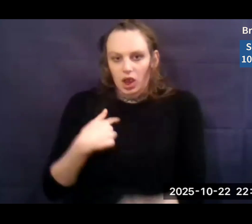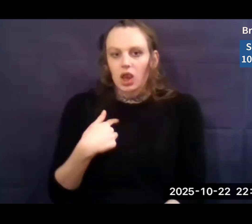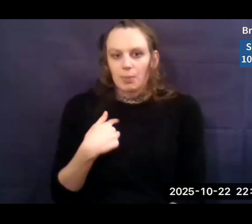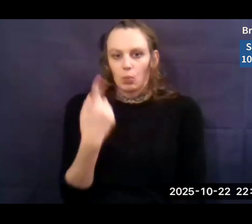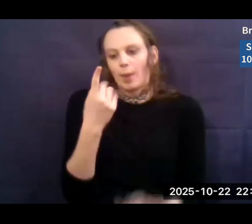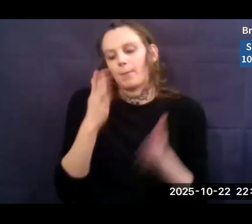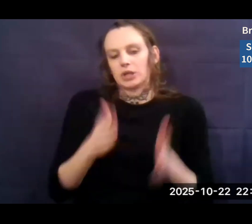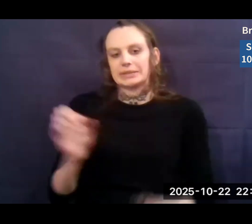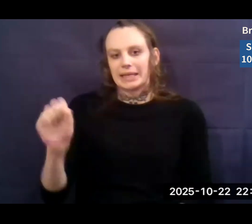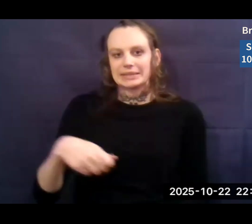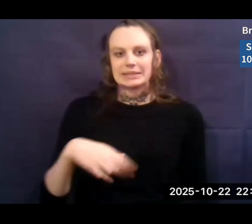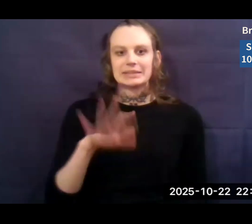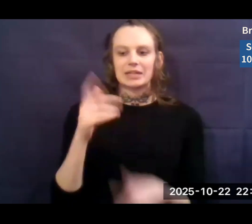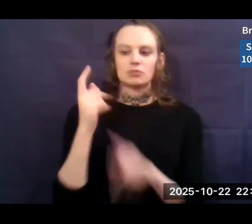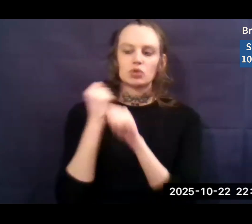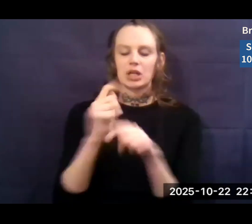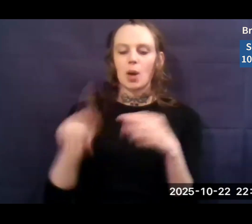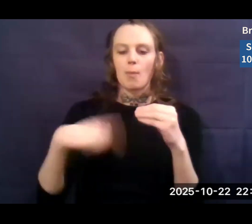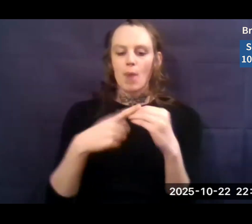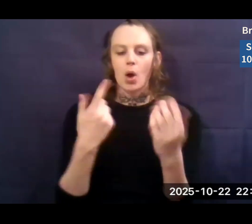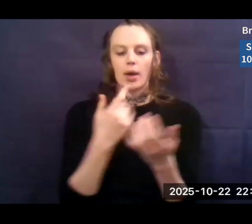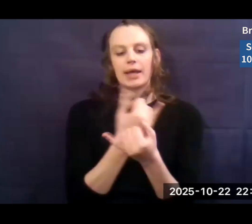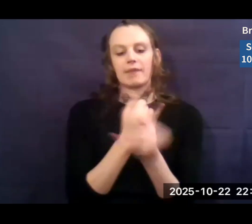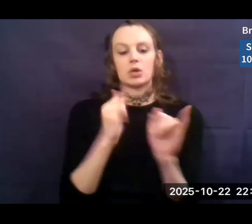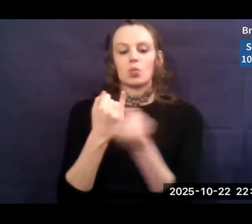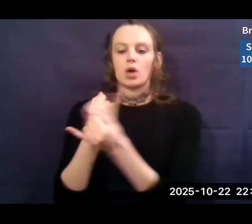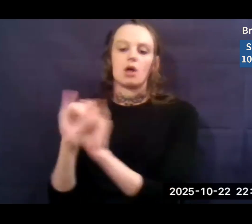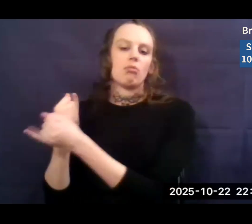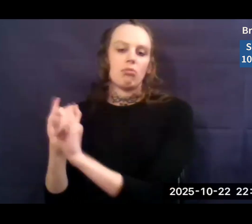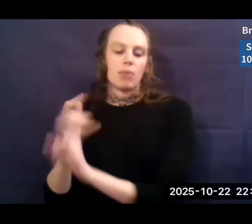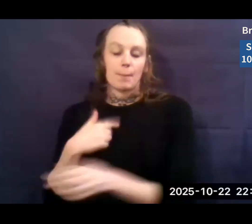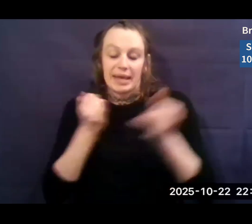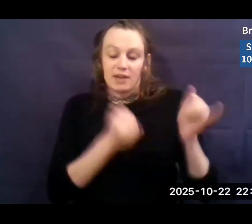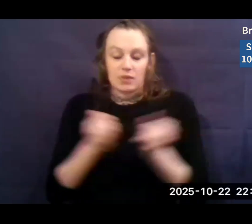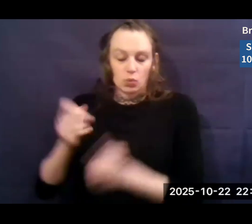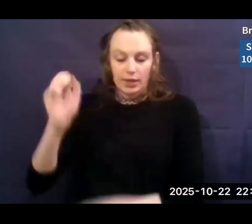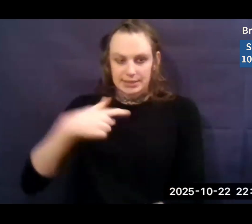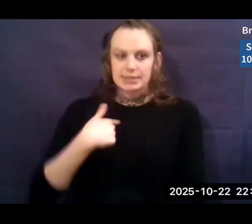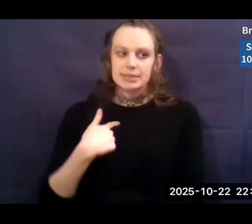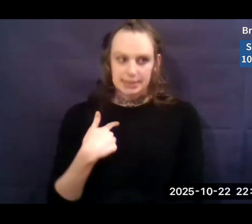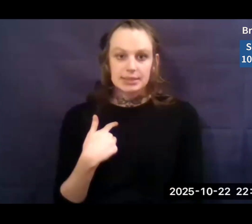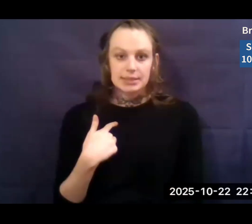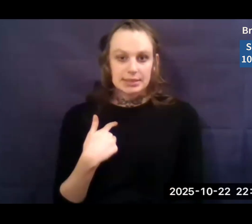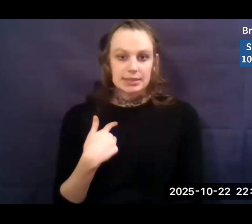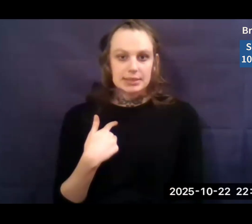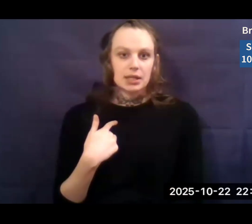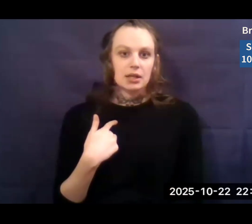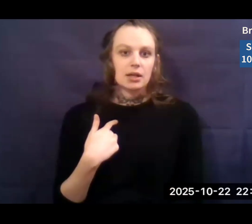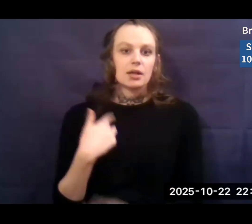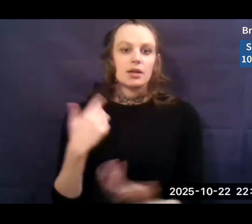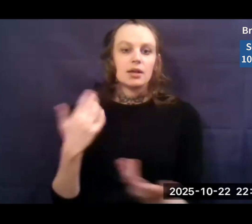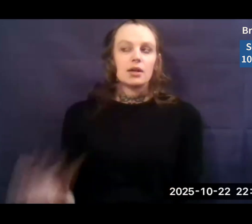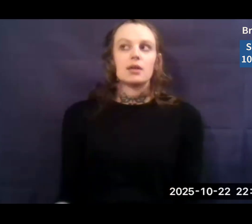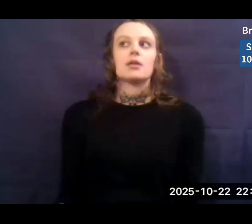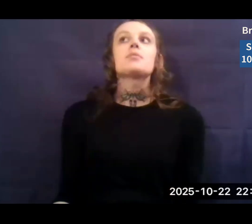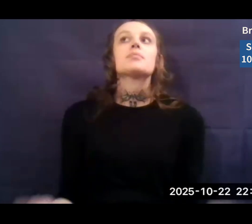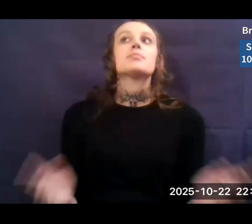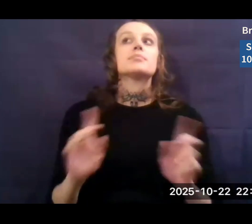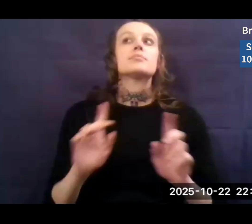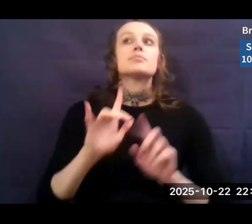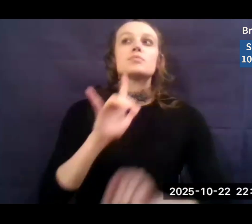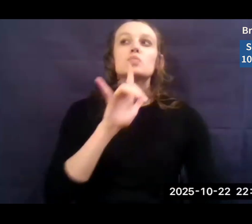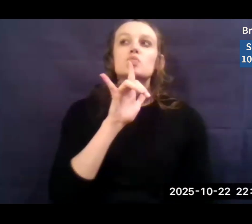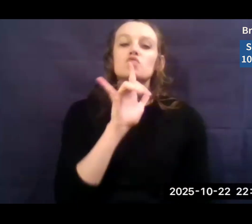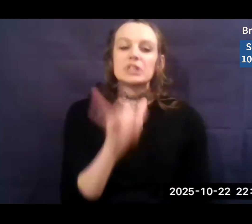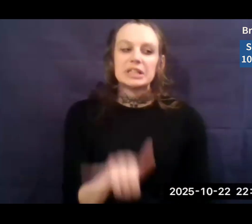The tradition about being autonomous. I am an individual, um, but I really